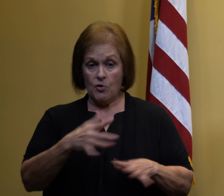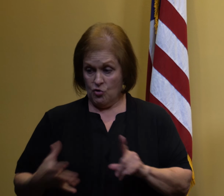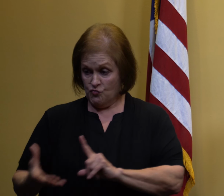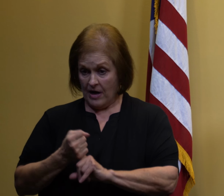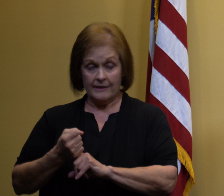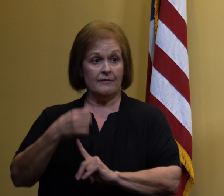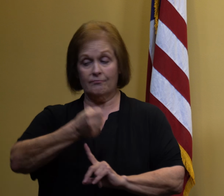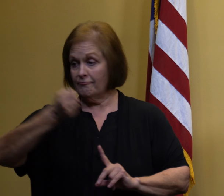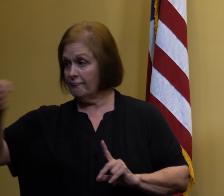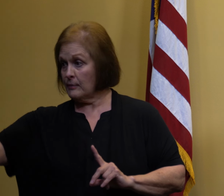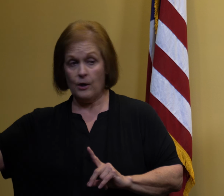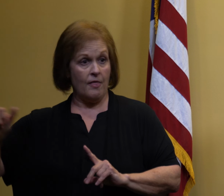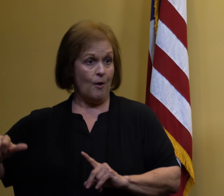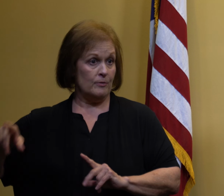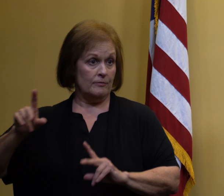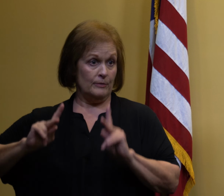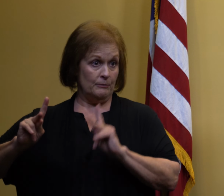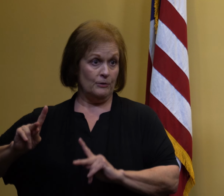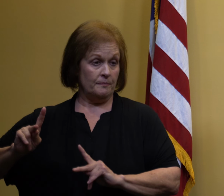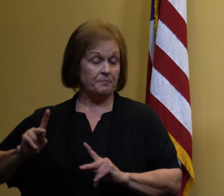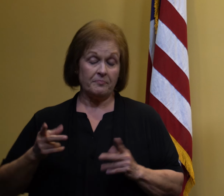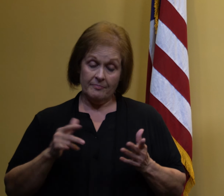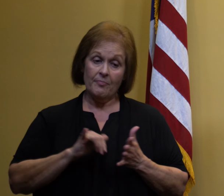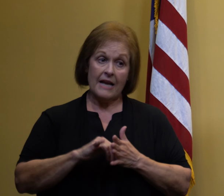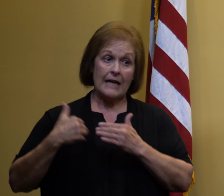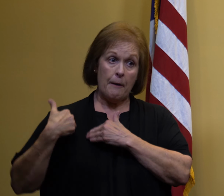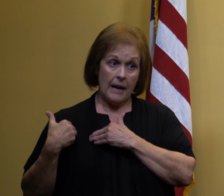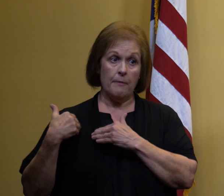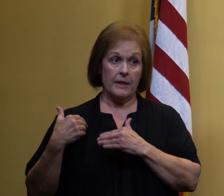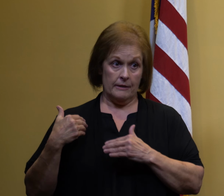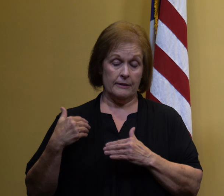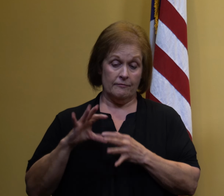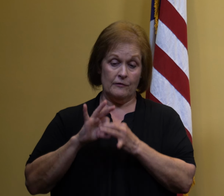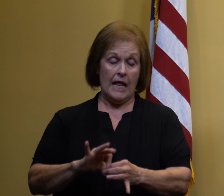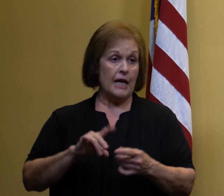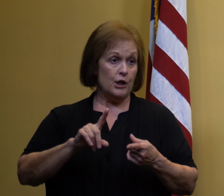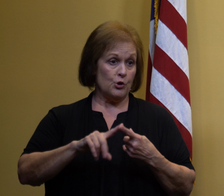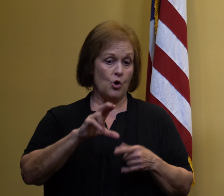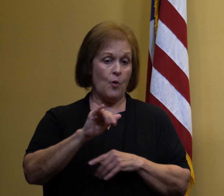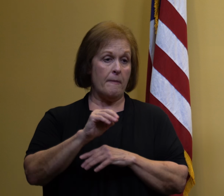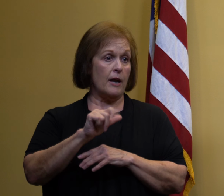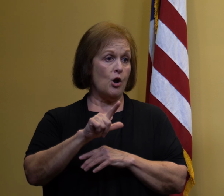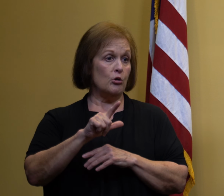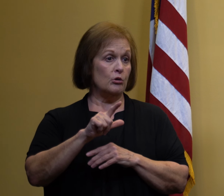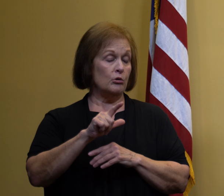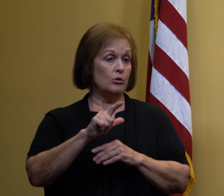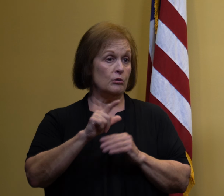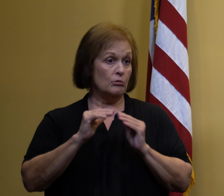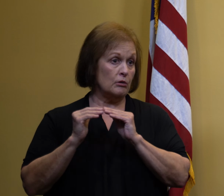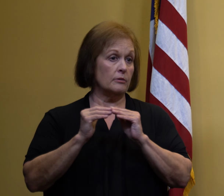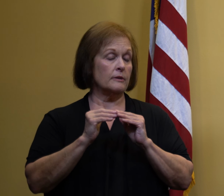off the streets of the city of New Orleans. This speaks to accountability across the board relative to criminal justice partners